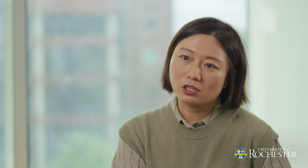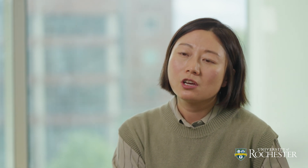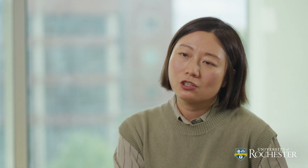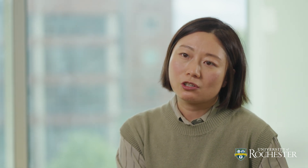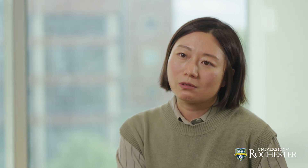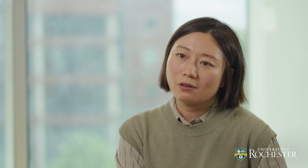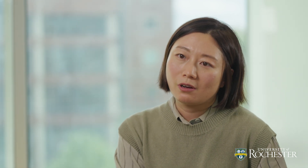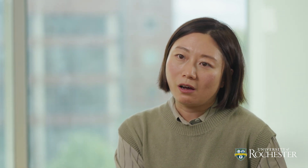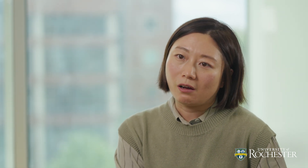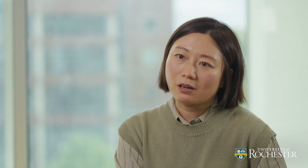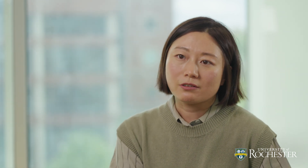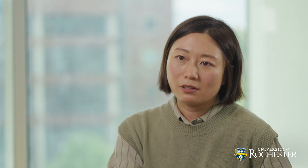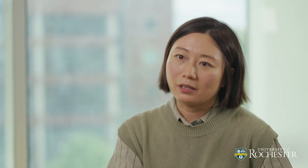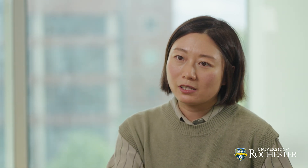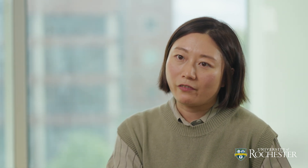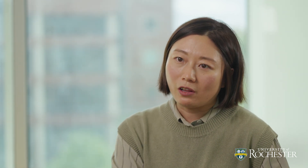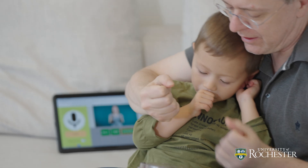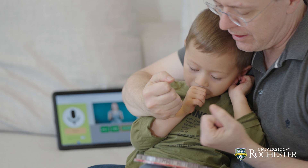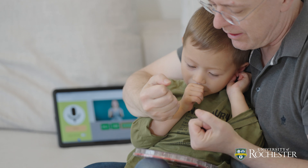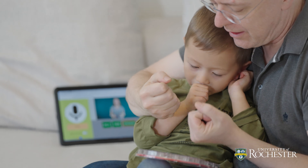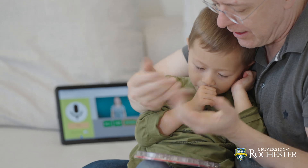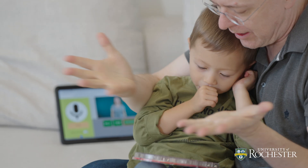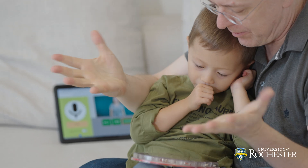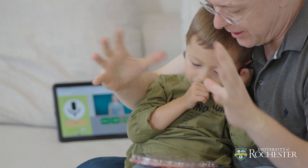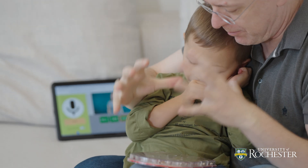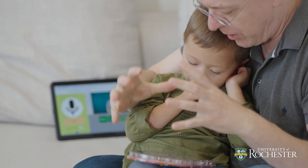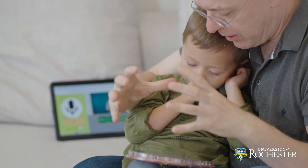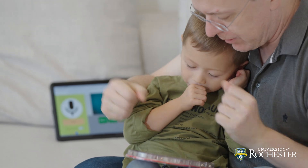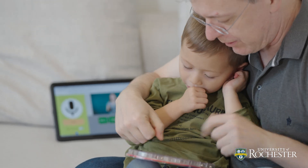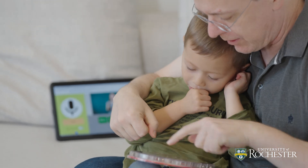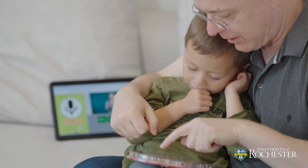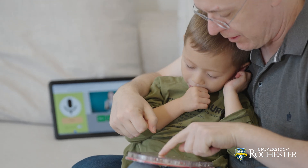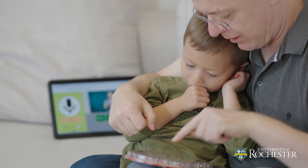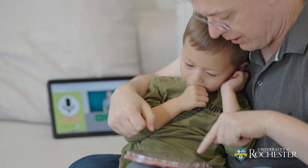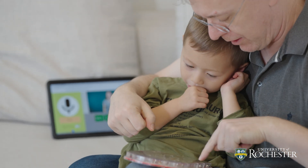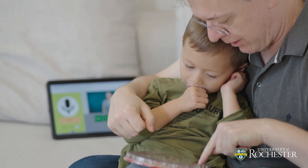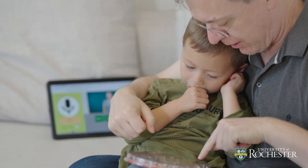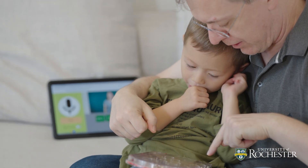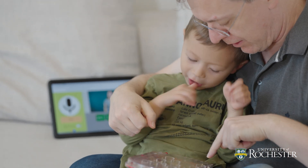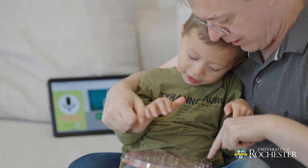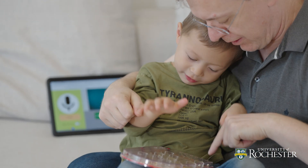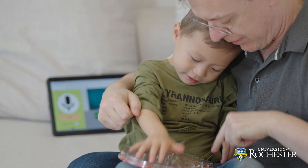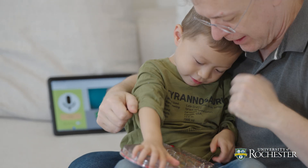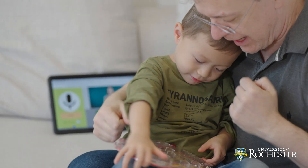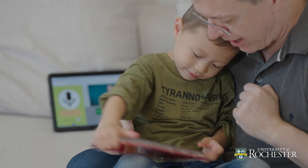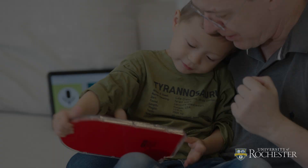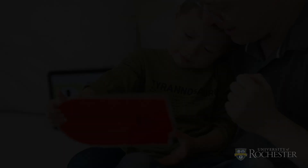to constantly develop an understanding of the special community needs. As far